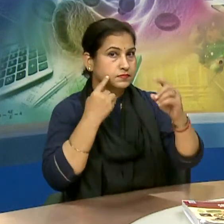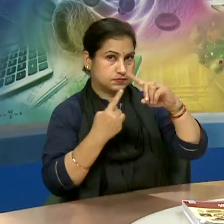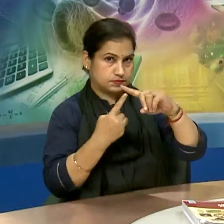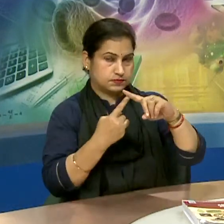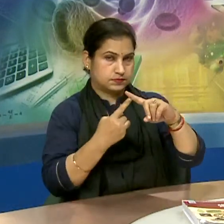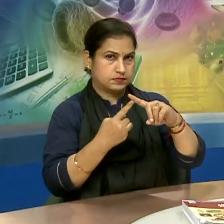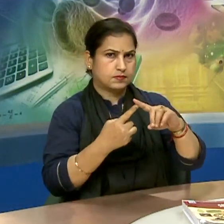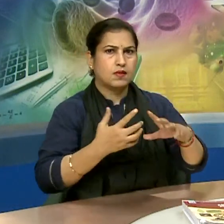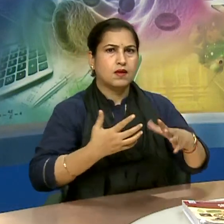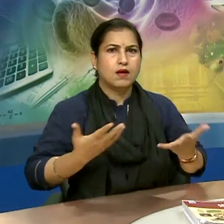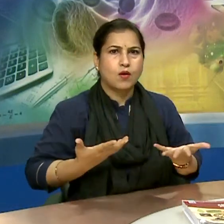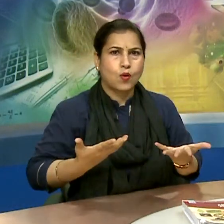Cubit.